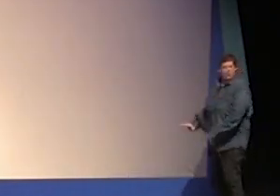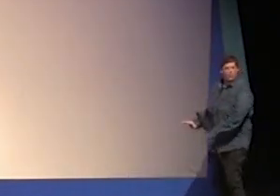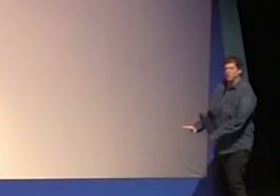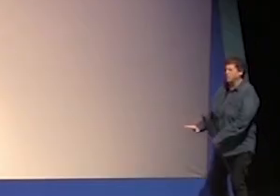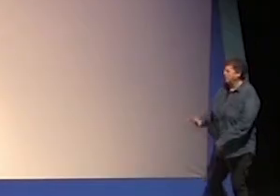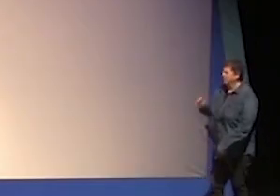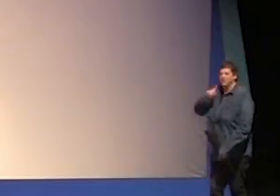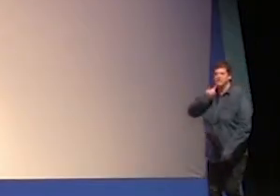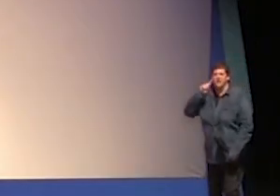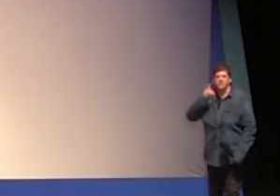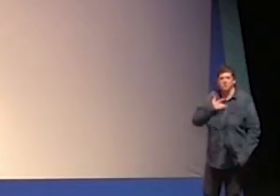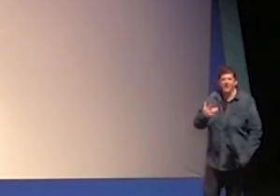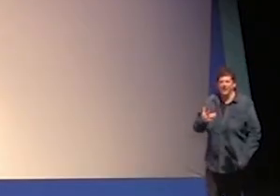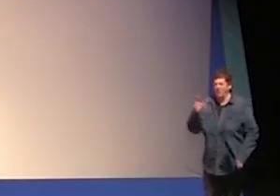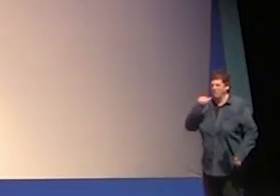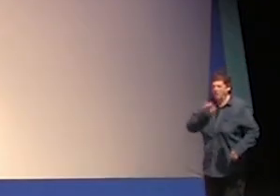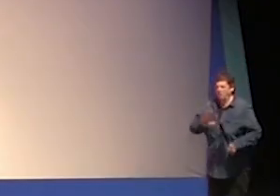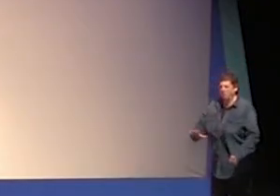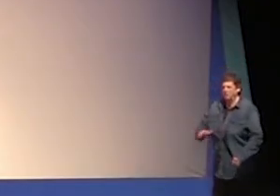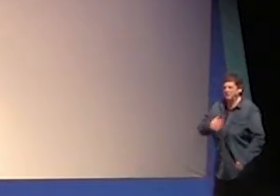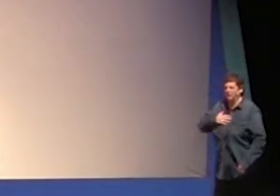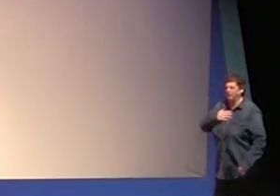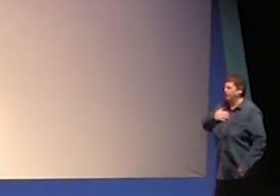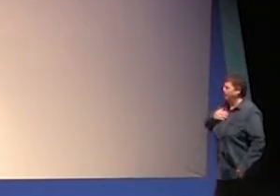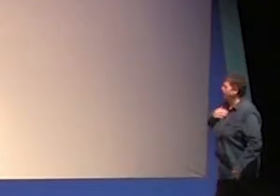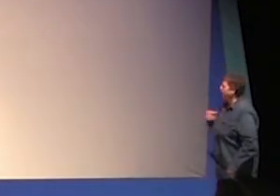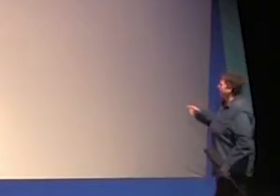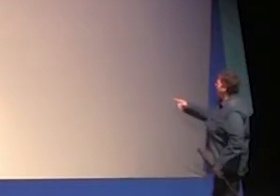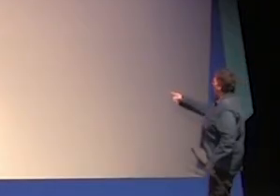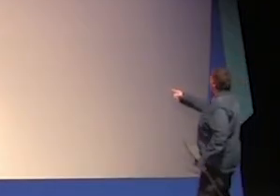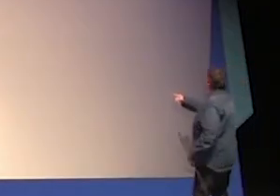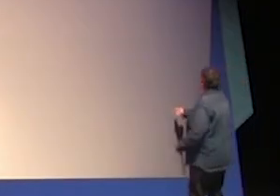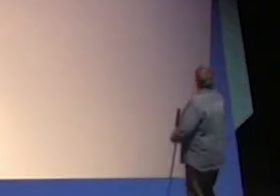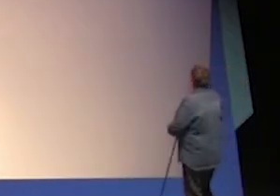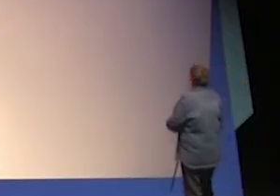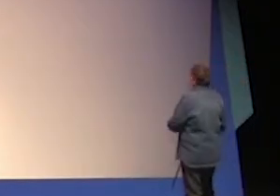Ooh, calm down. Machismo. Okay. Let's see what a death fight looks like.